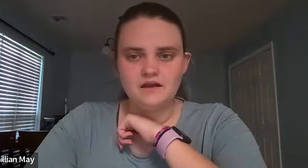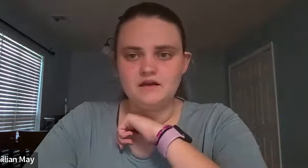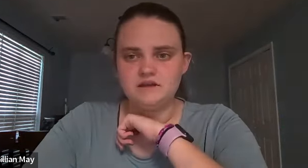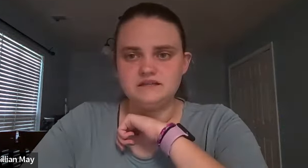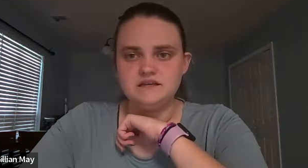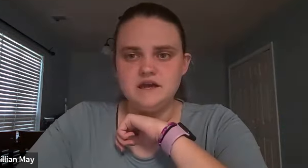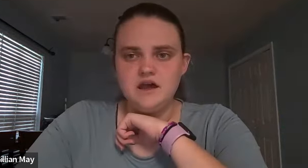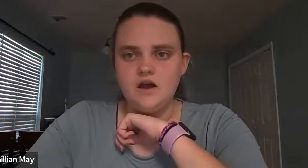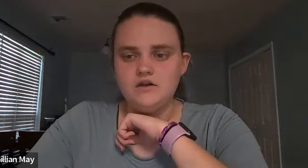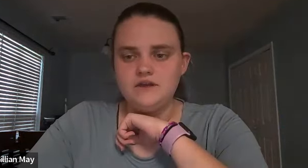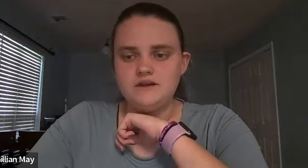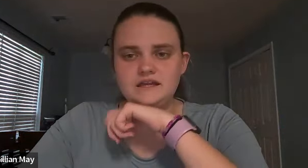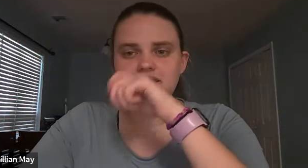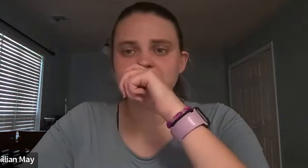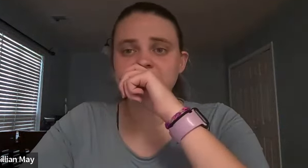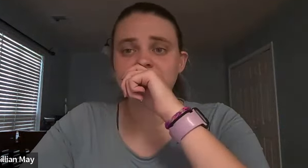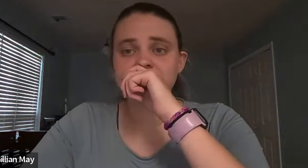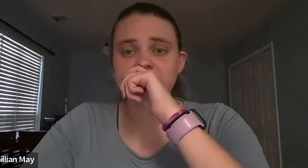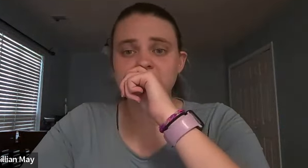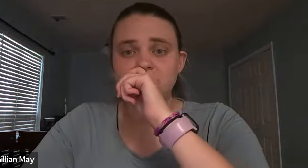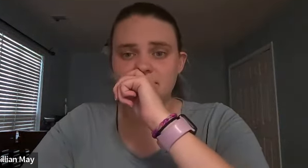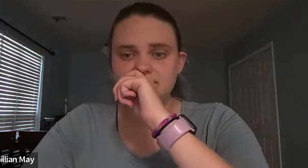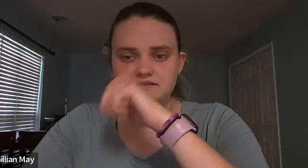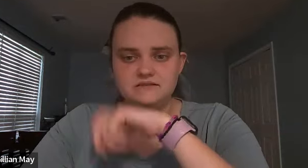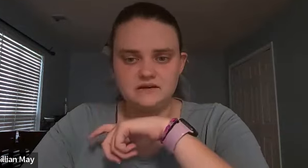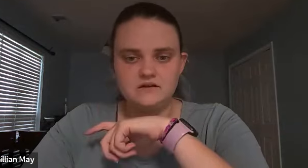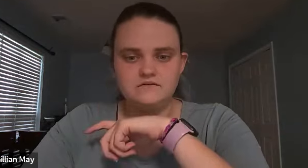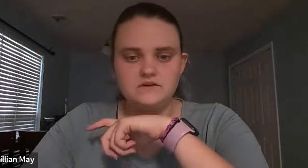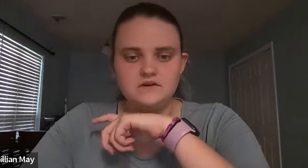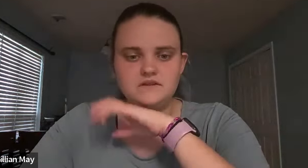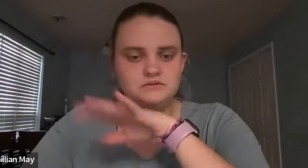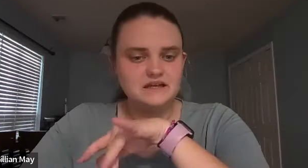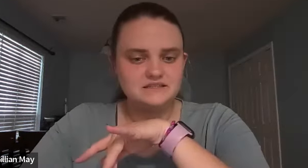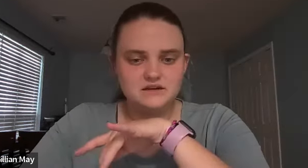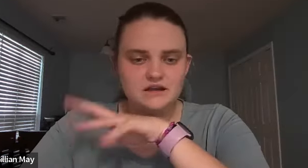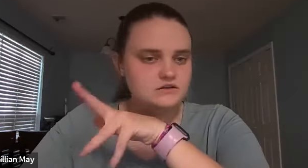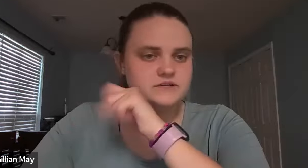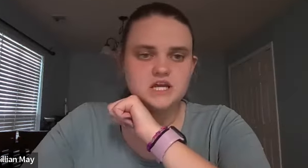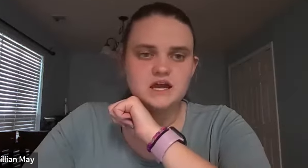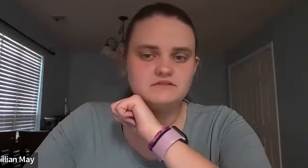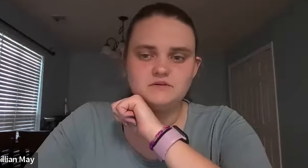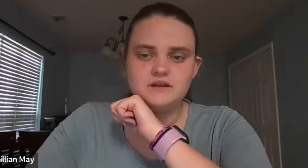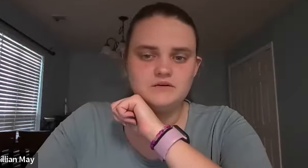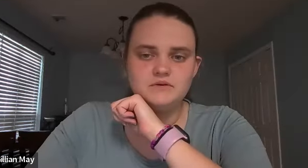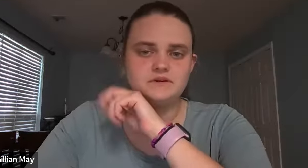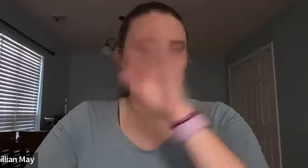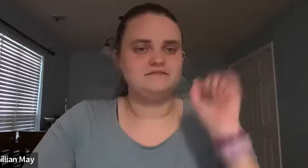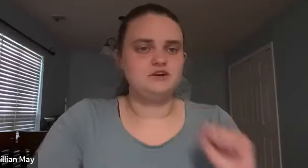All right. Are there any signs that you guys can think of that you would like to know? I closed my chat, even though I know I'm probably going to have to go right